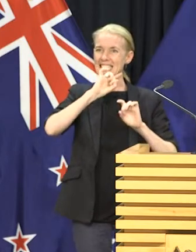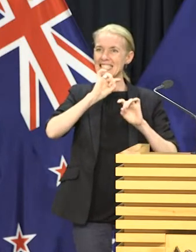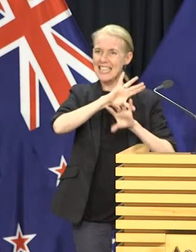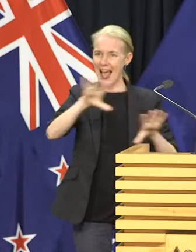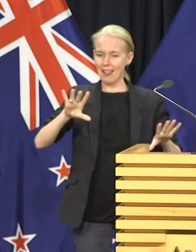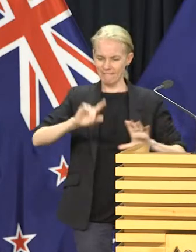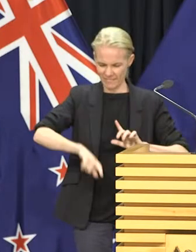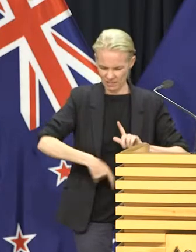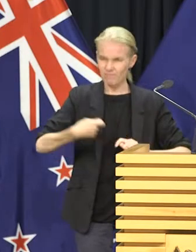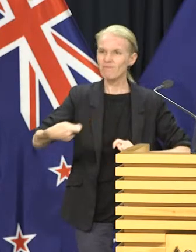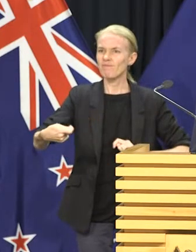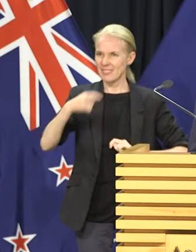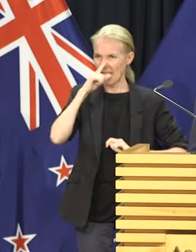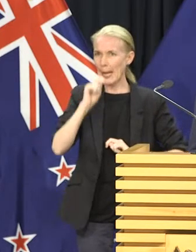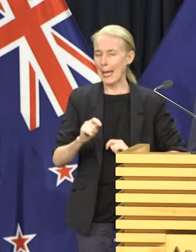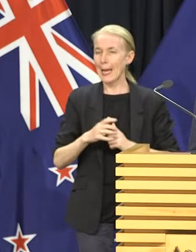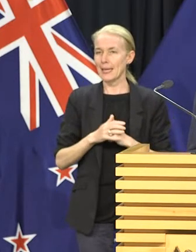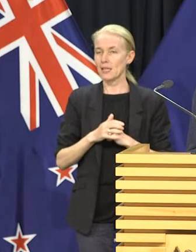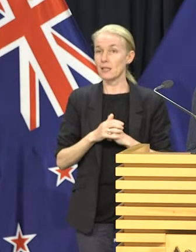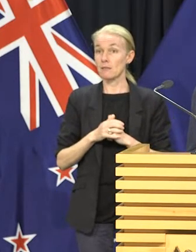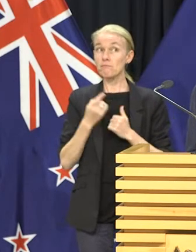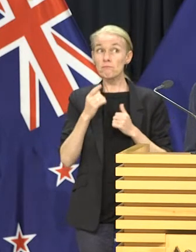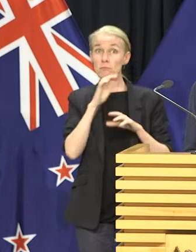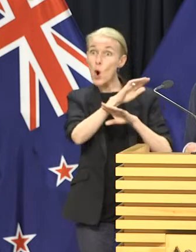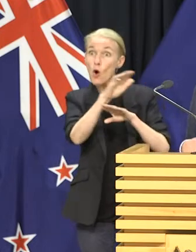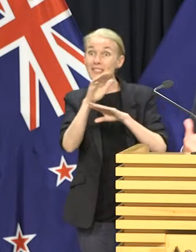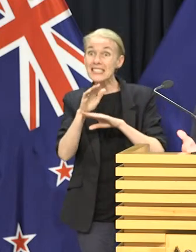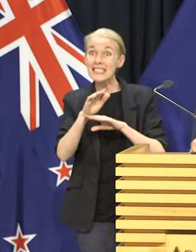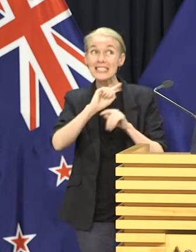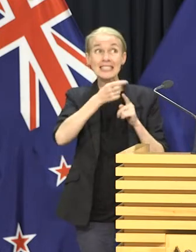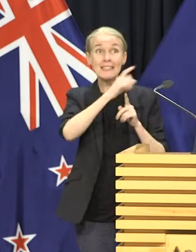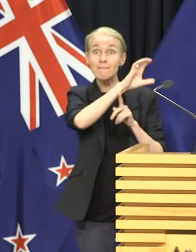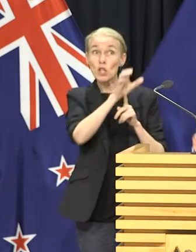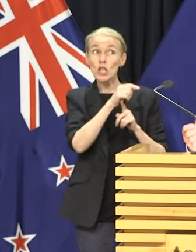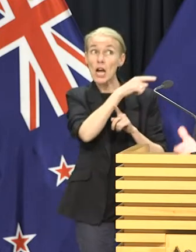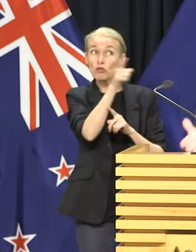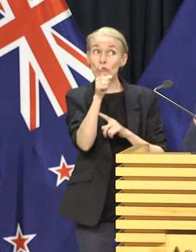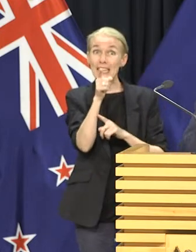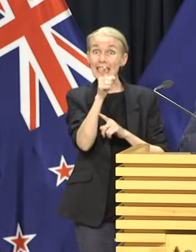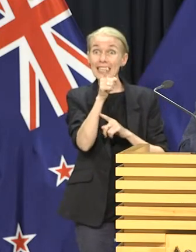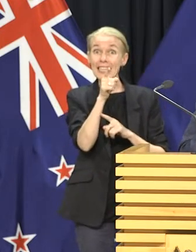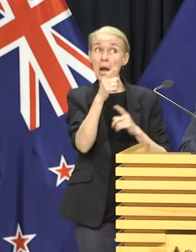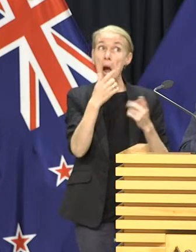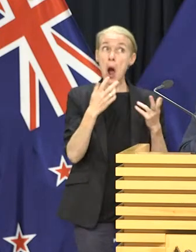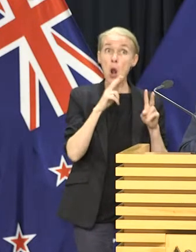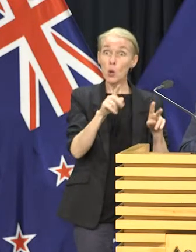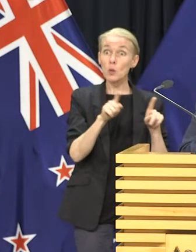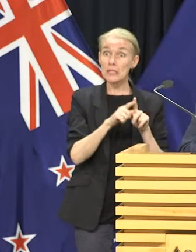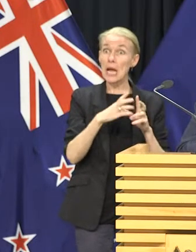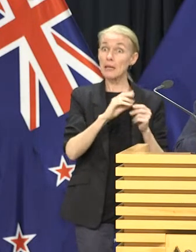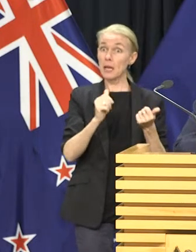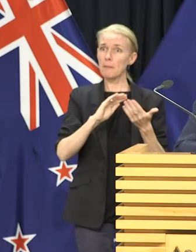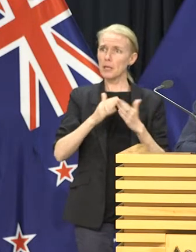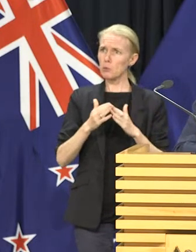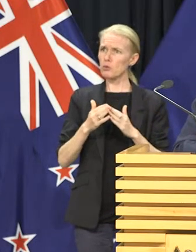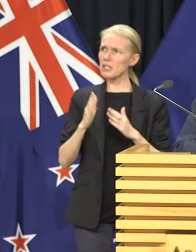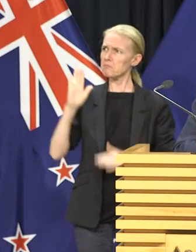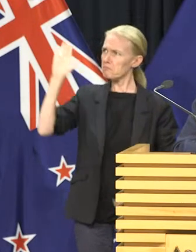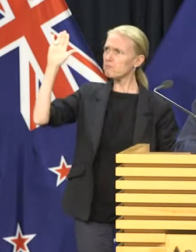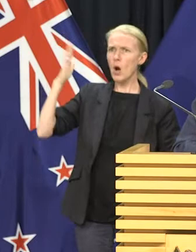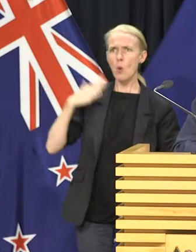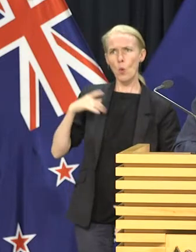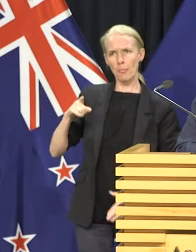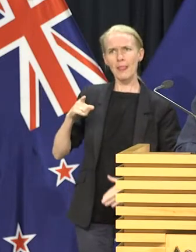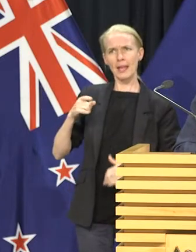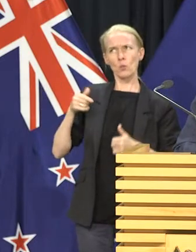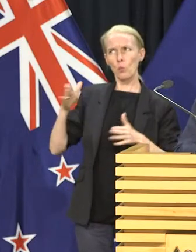undertaken already in New Zealand that that has a high degree of acceptability, particularly for Māori women. So that does open up the opportunity for women